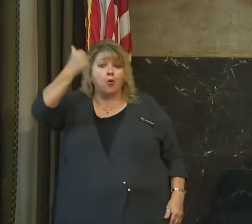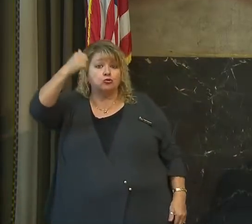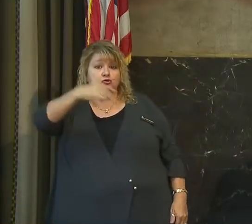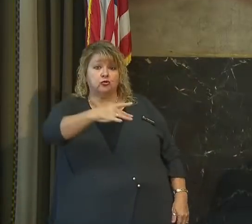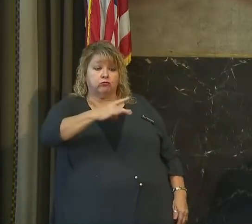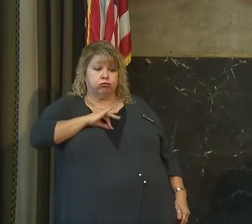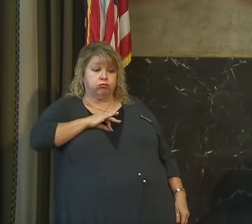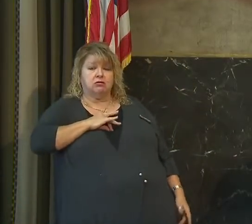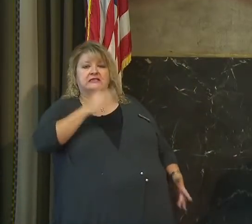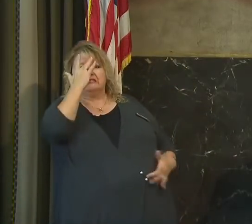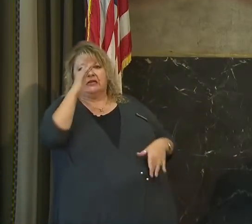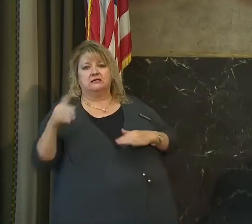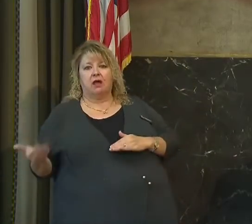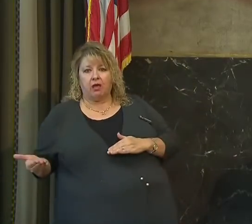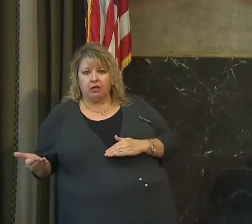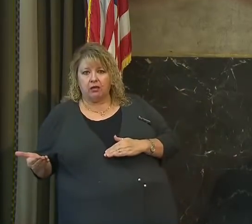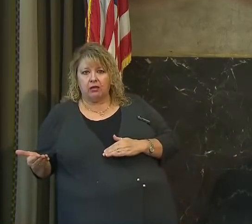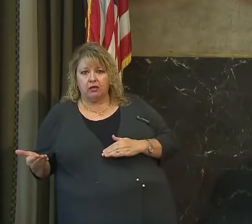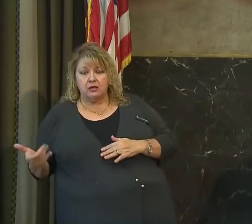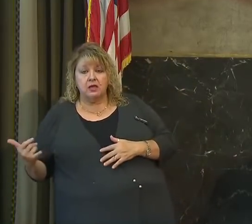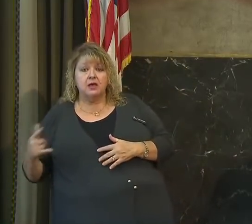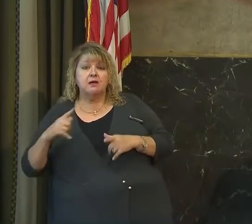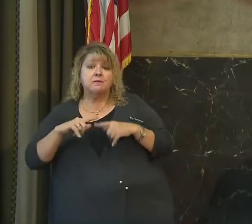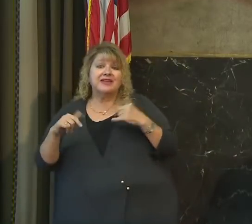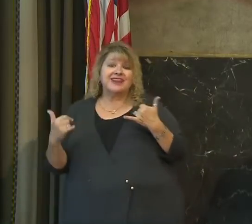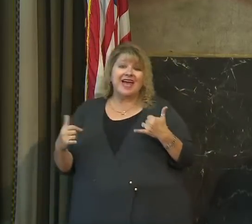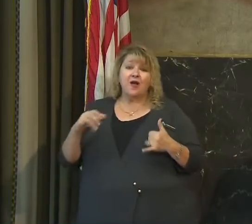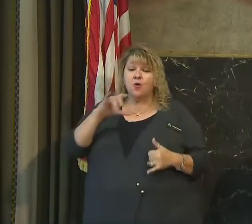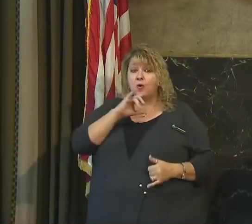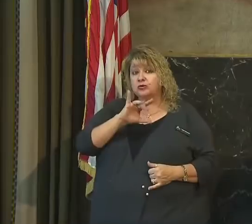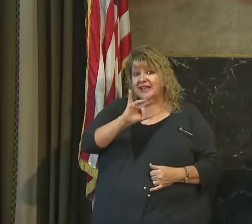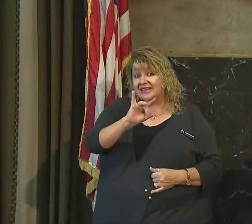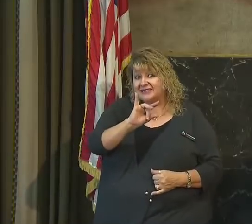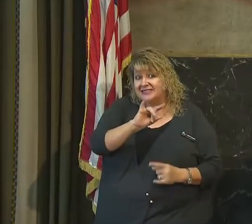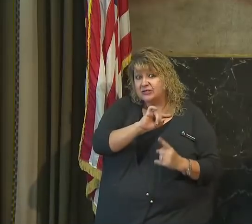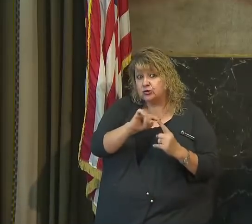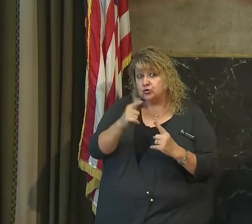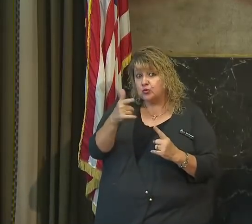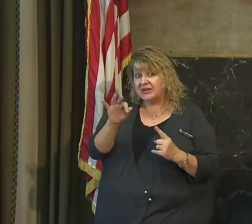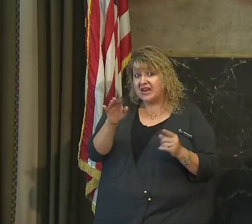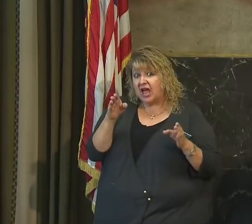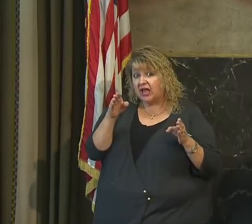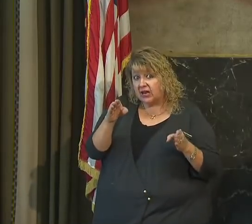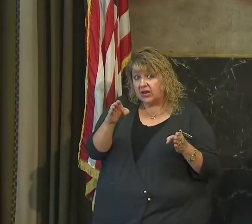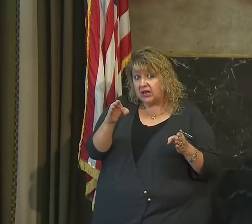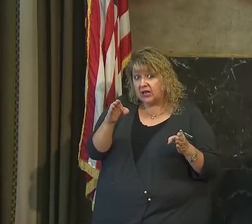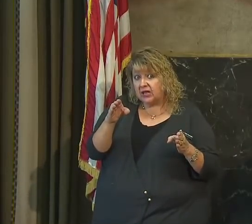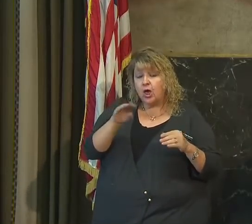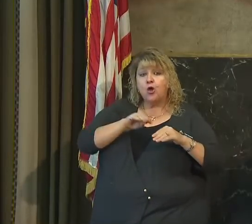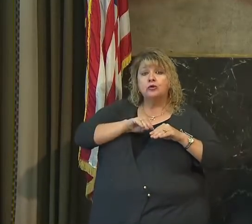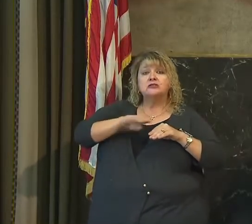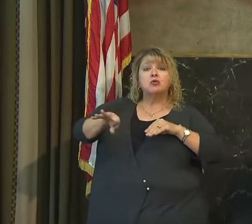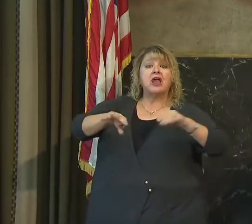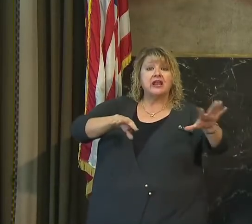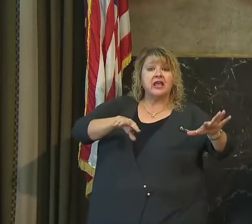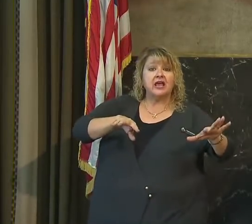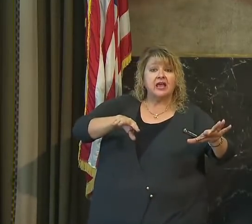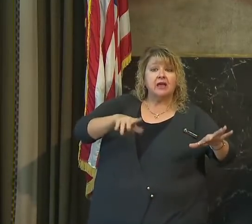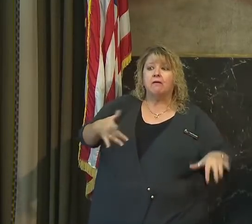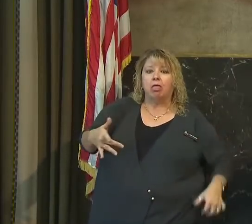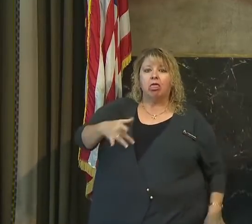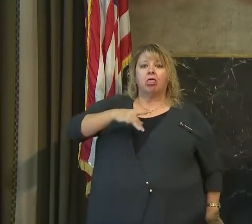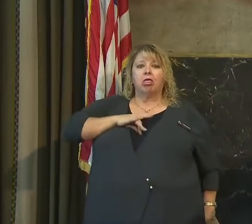to 29-year-old group who are spreading it, but also paying the price. And so